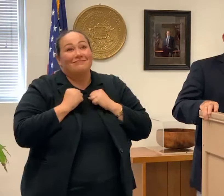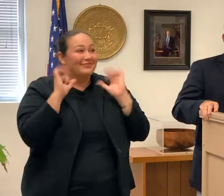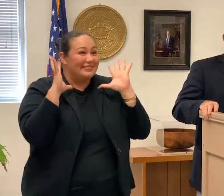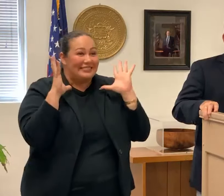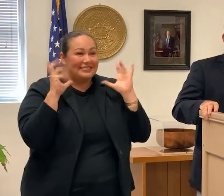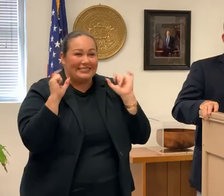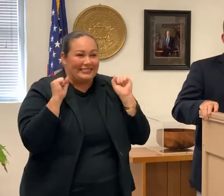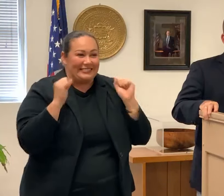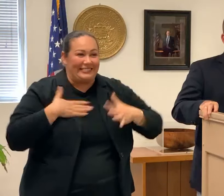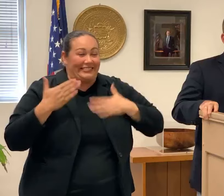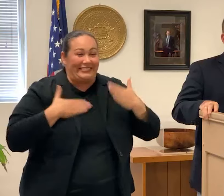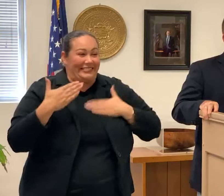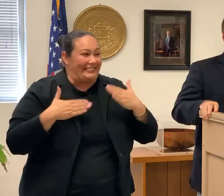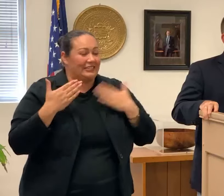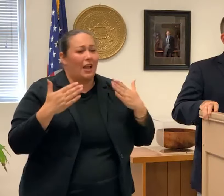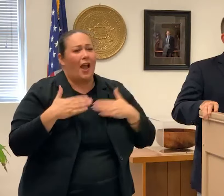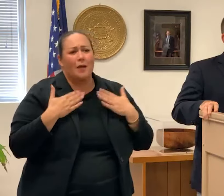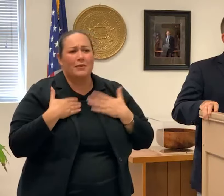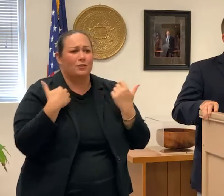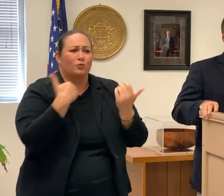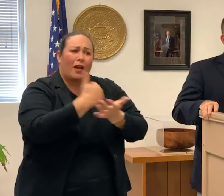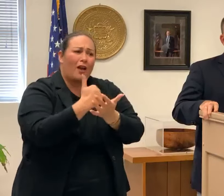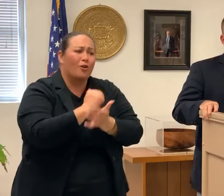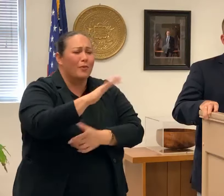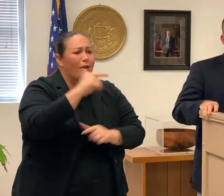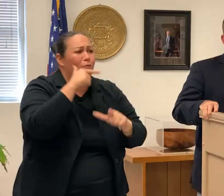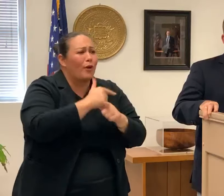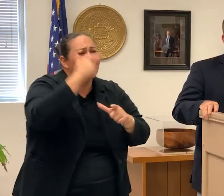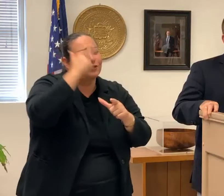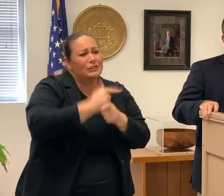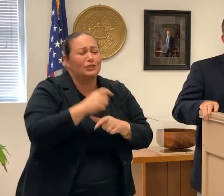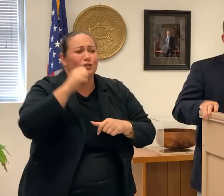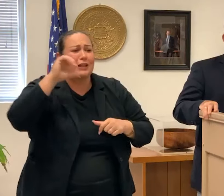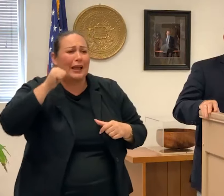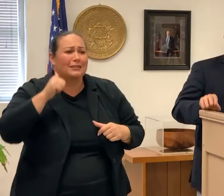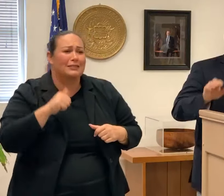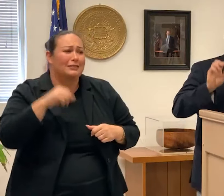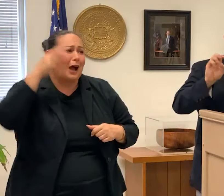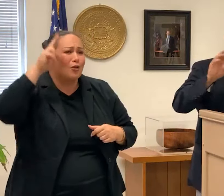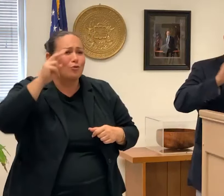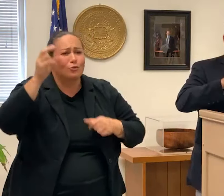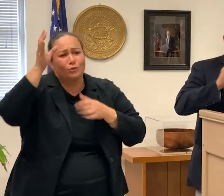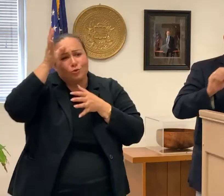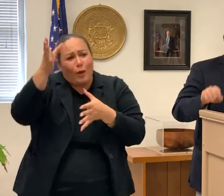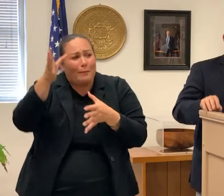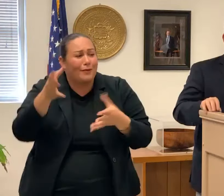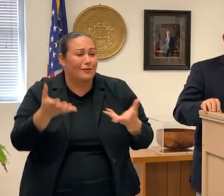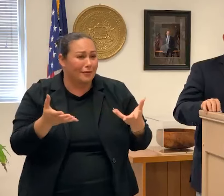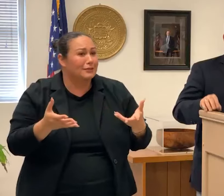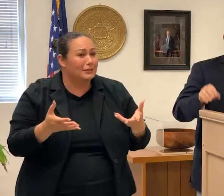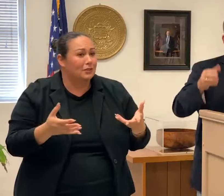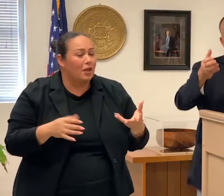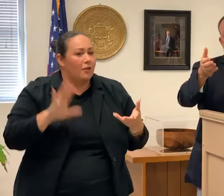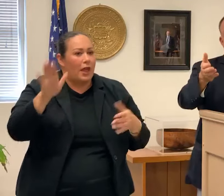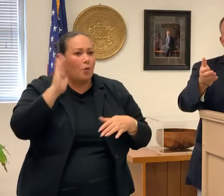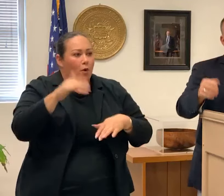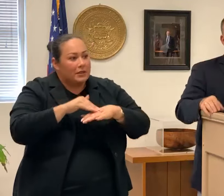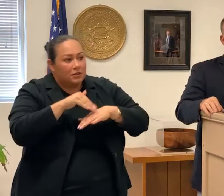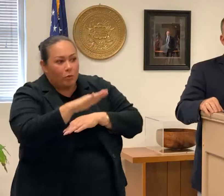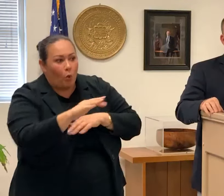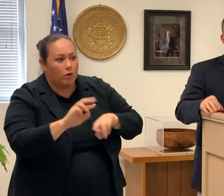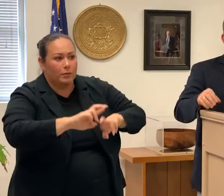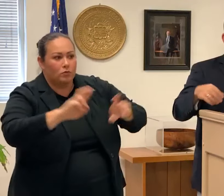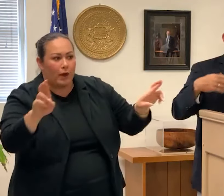to be able to help their brothers and sisters and aunts and uncles, tutus. They are going to be deployed now also to make sure